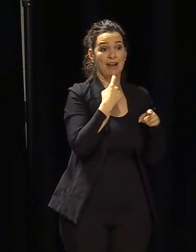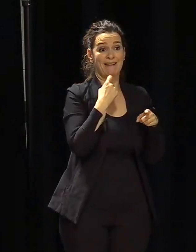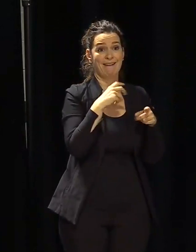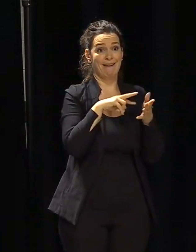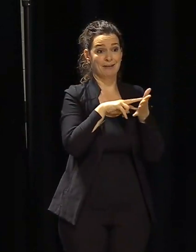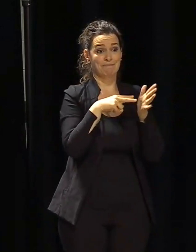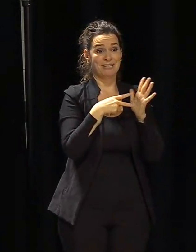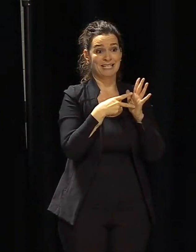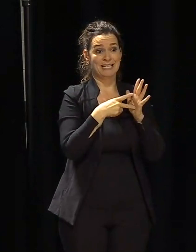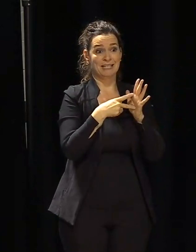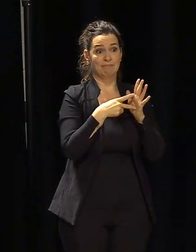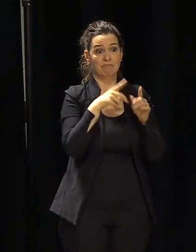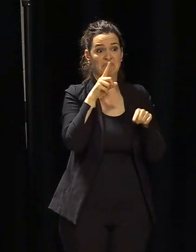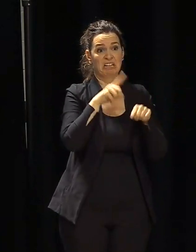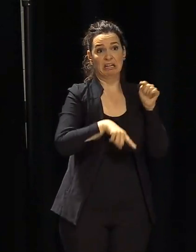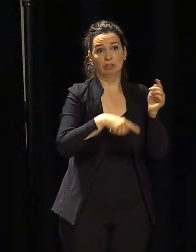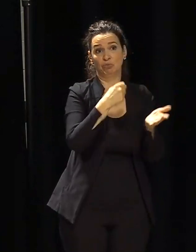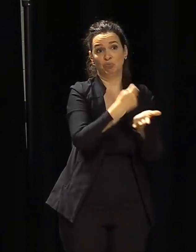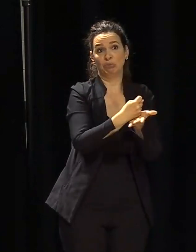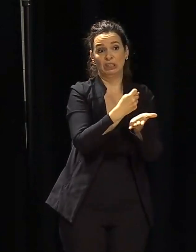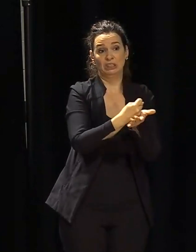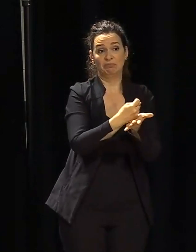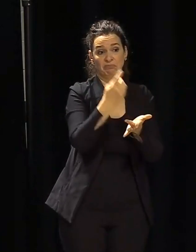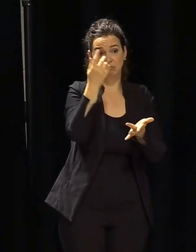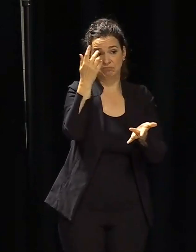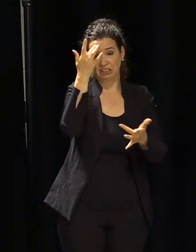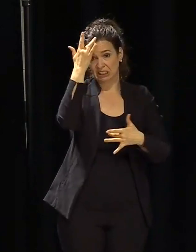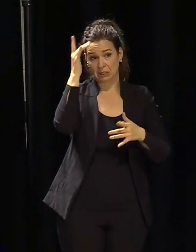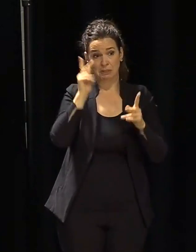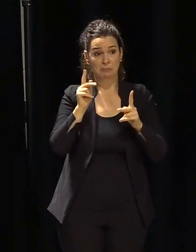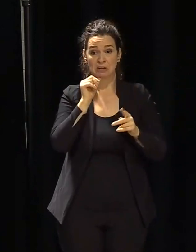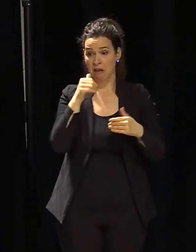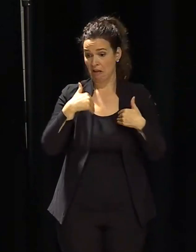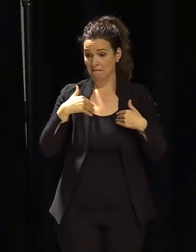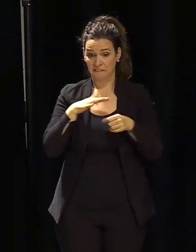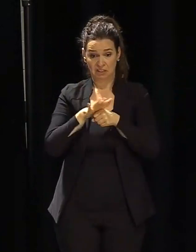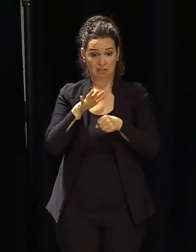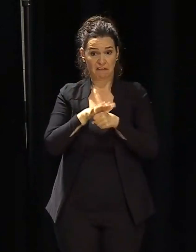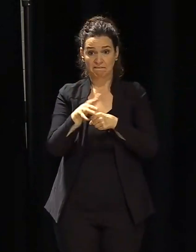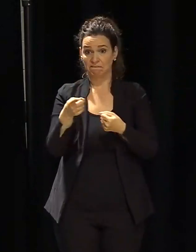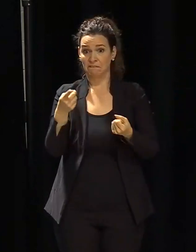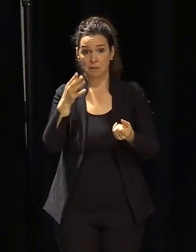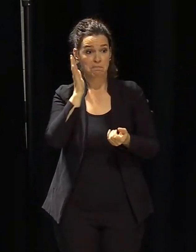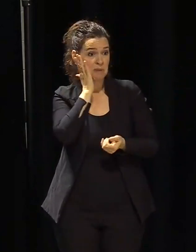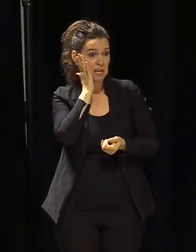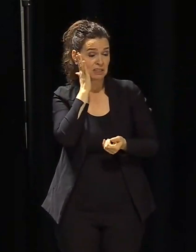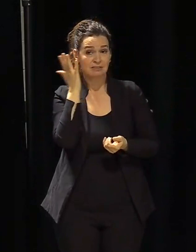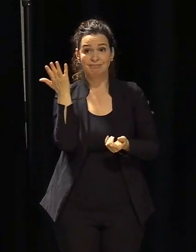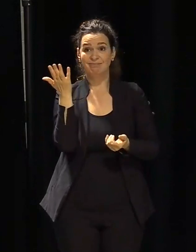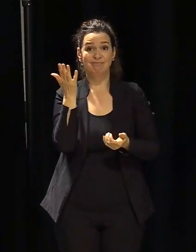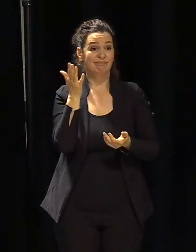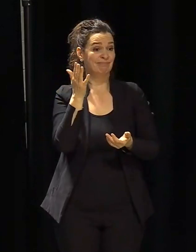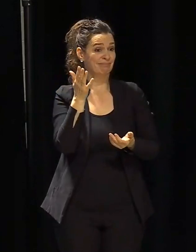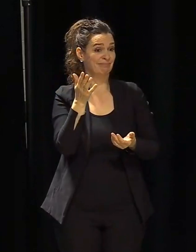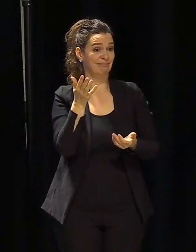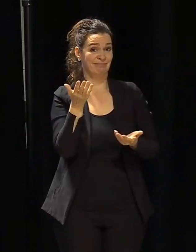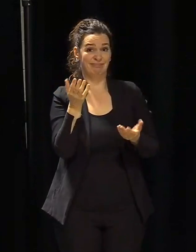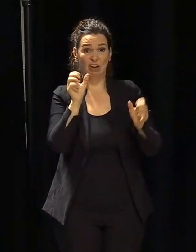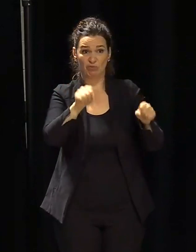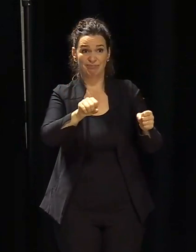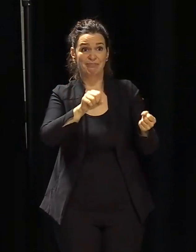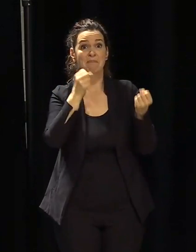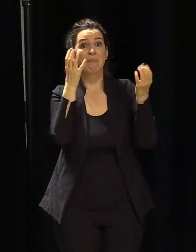means all activity needs to slow down except for what is deemed essential. So it's kind of